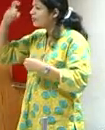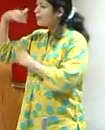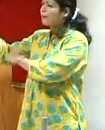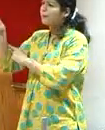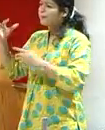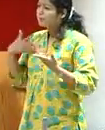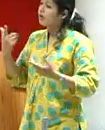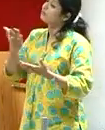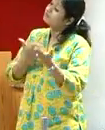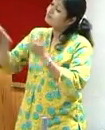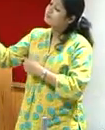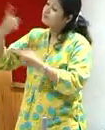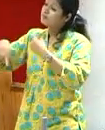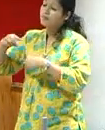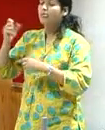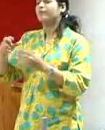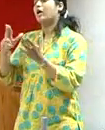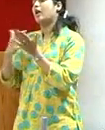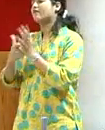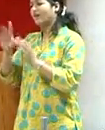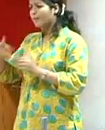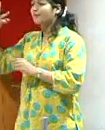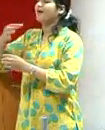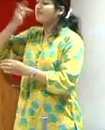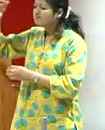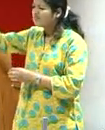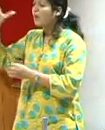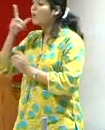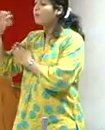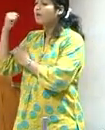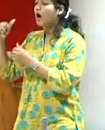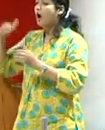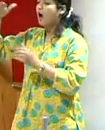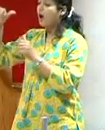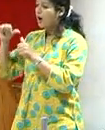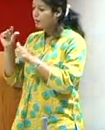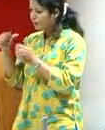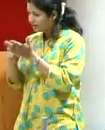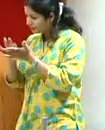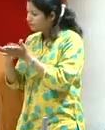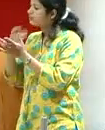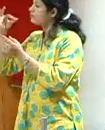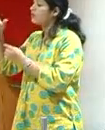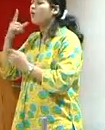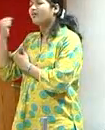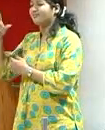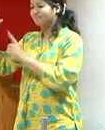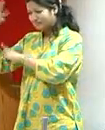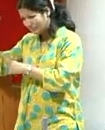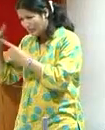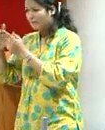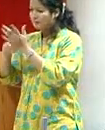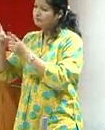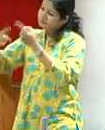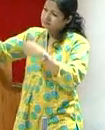disabilities, the railways then took a new excuse or approach, which was that they were many technical and engineering